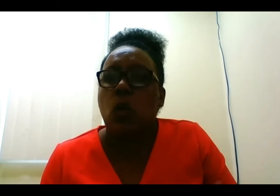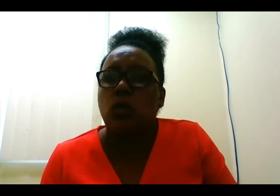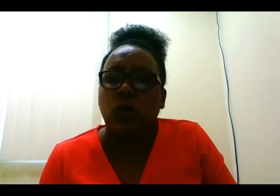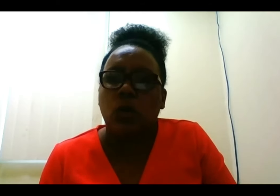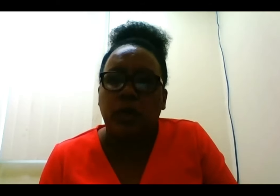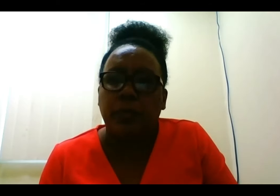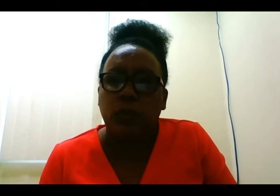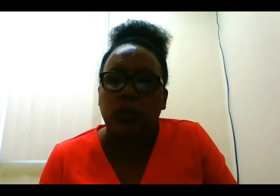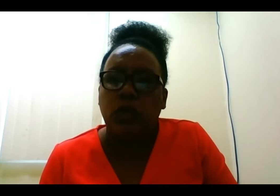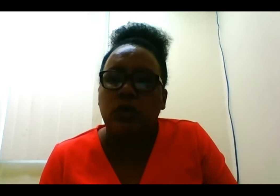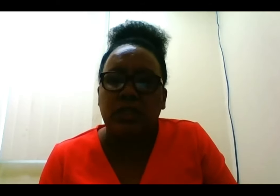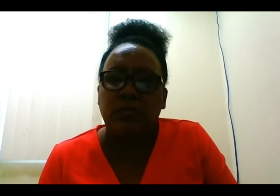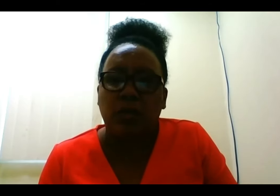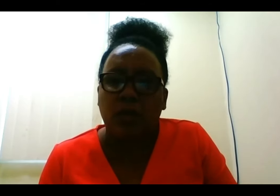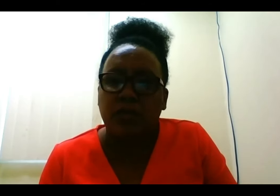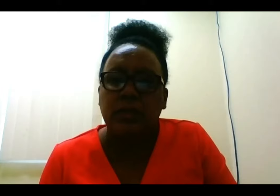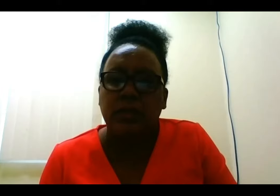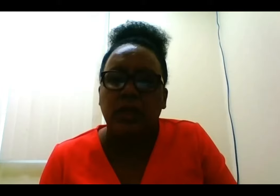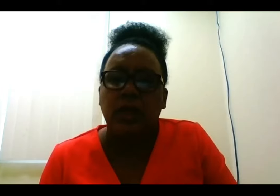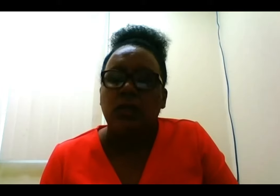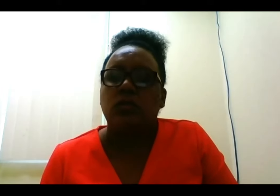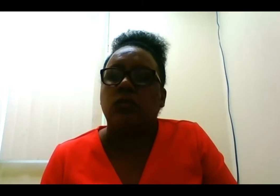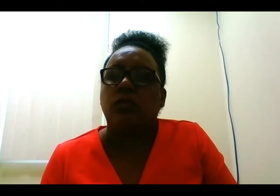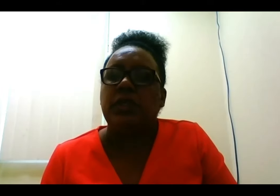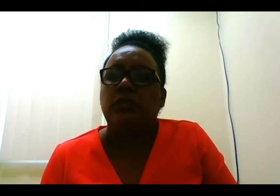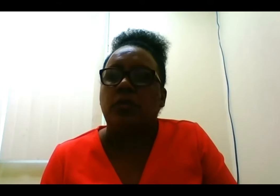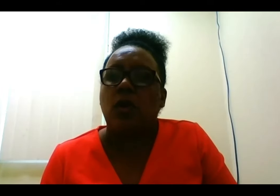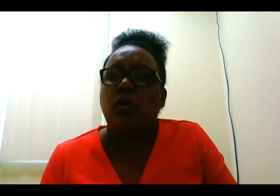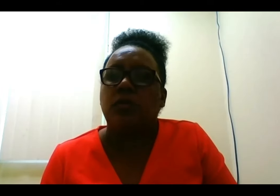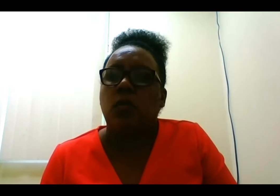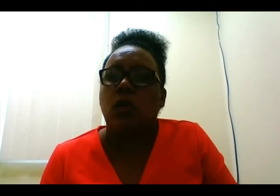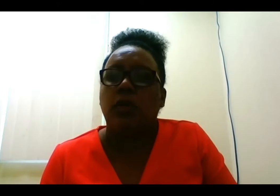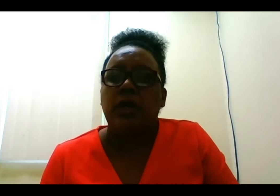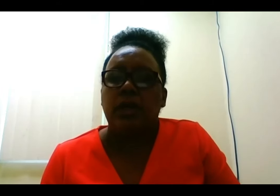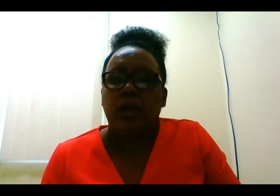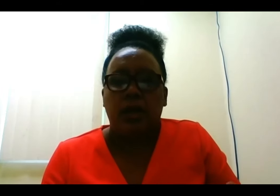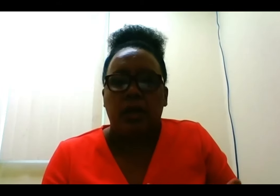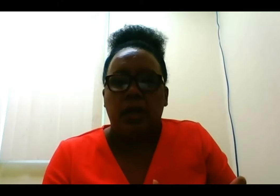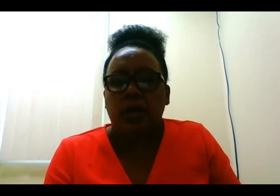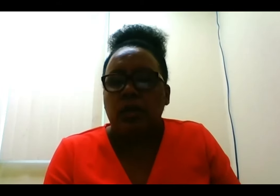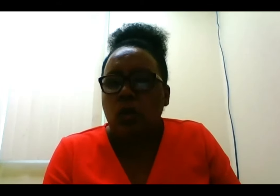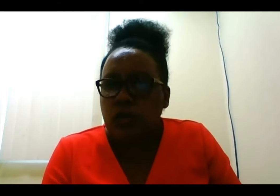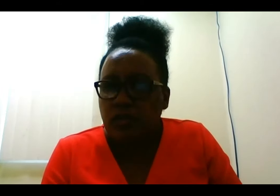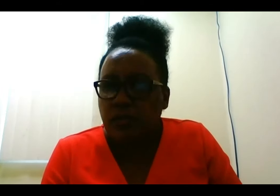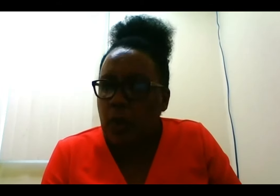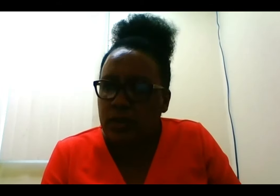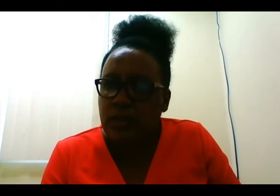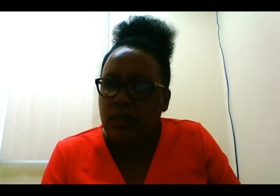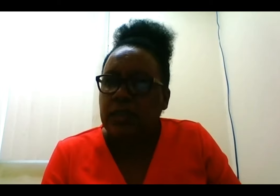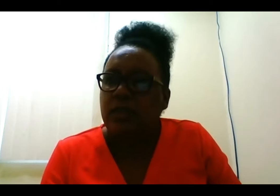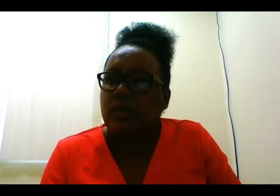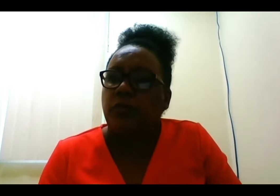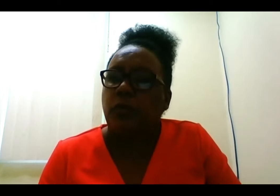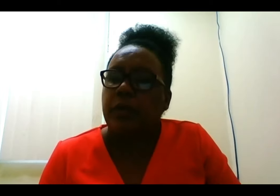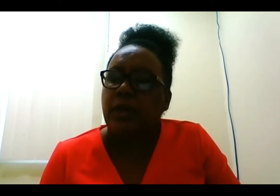whole school approach, community involvement, to be involved more in inclusive policies, because if